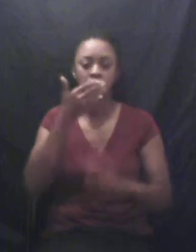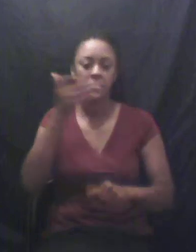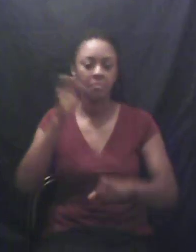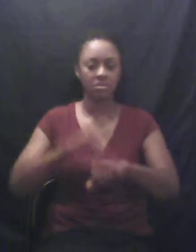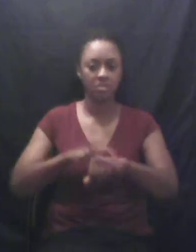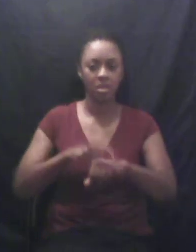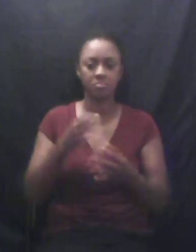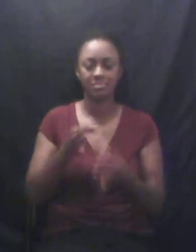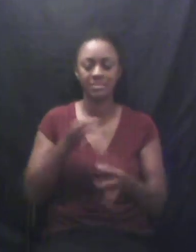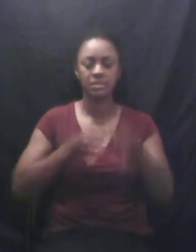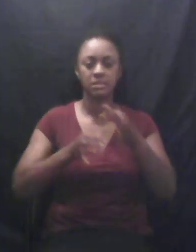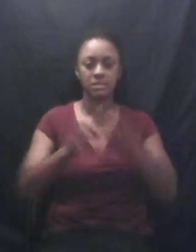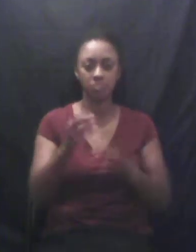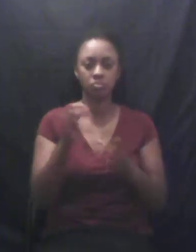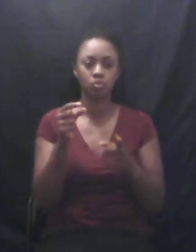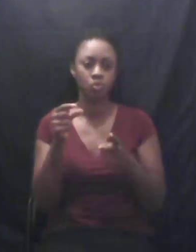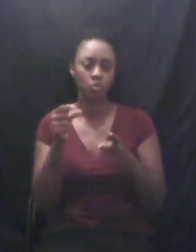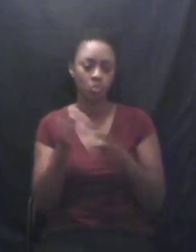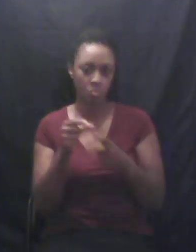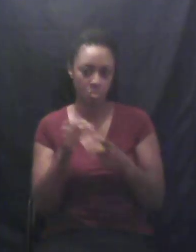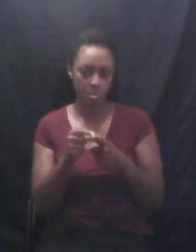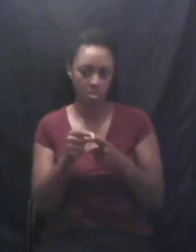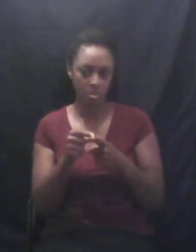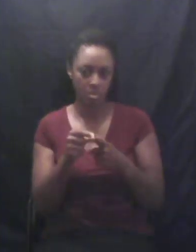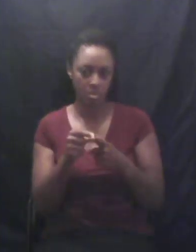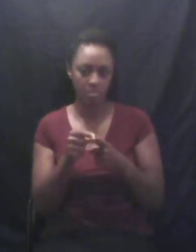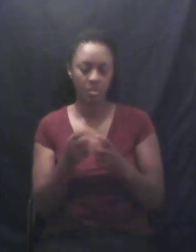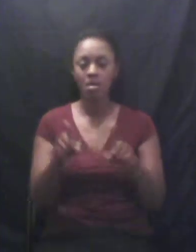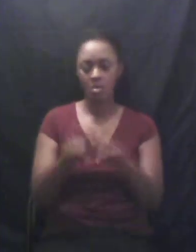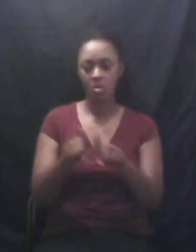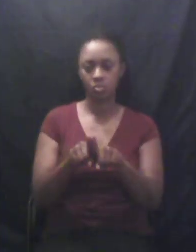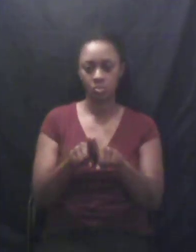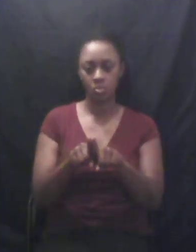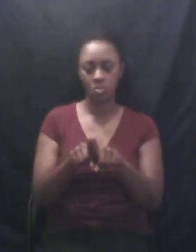Of course, matching your facial expression is very important.